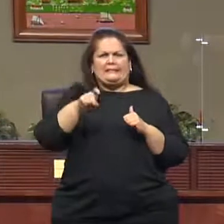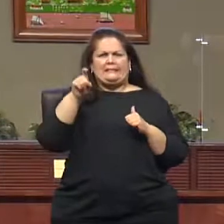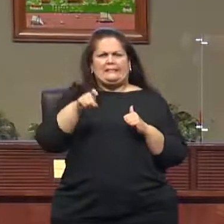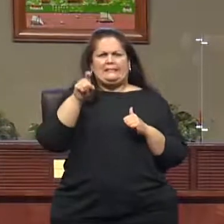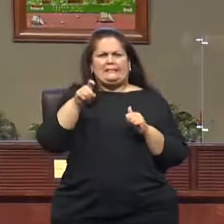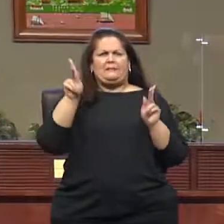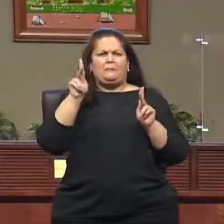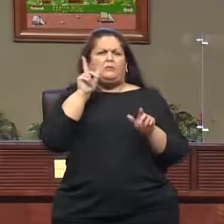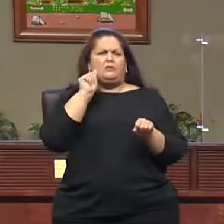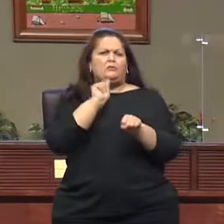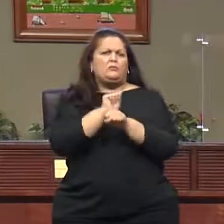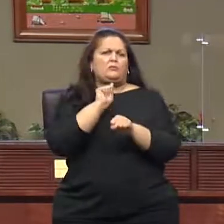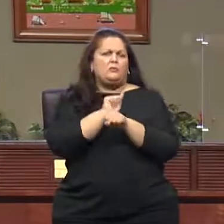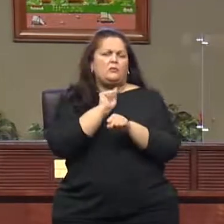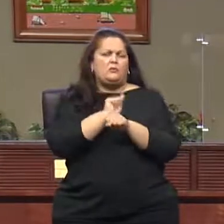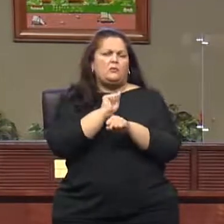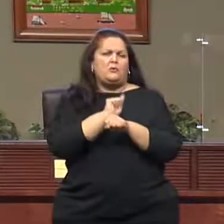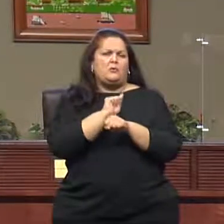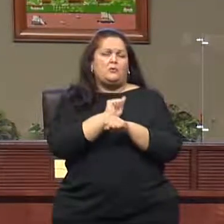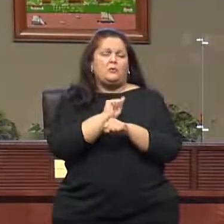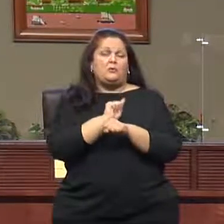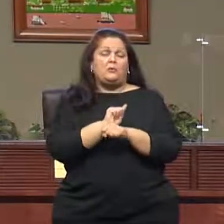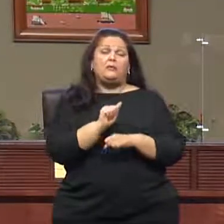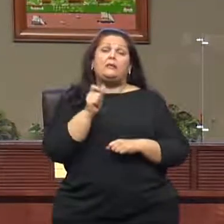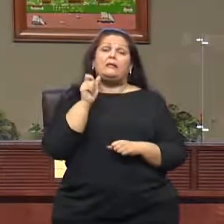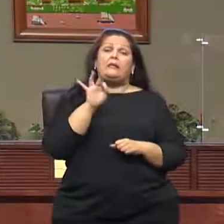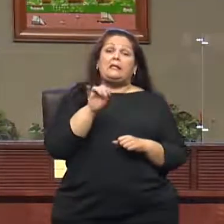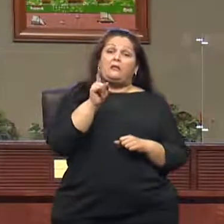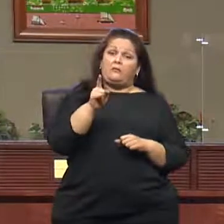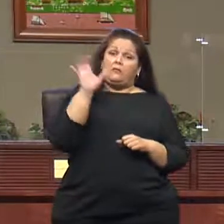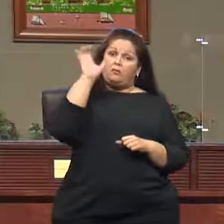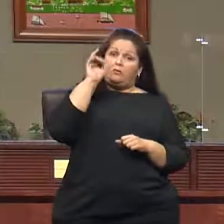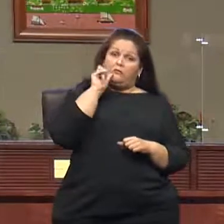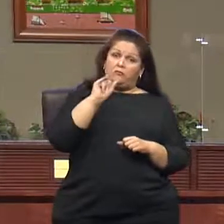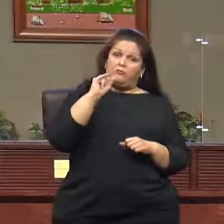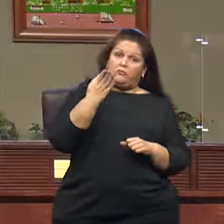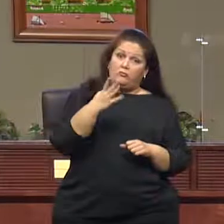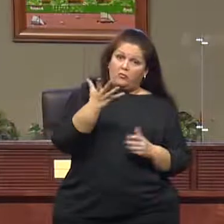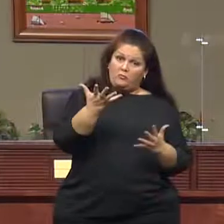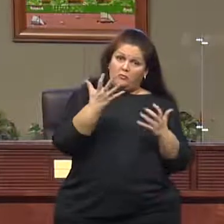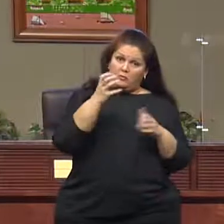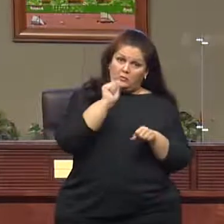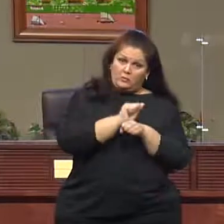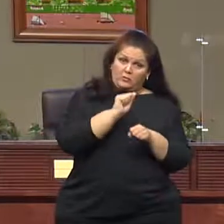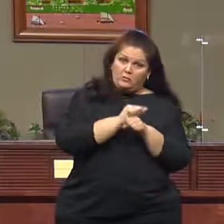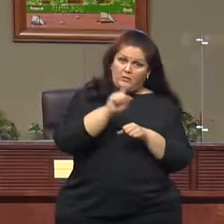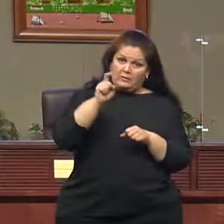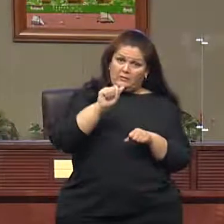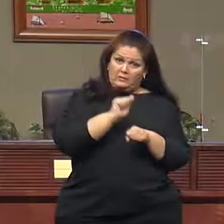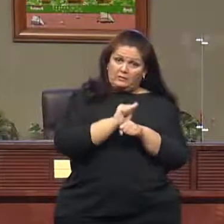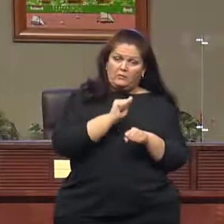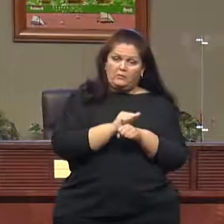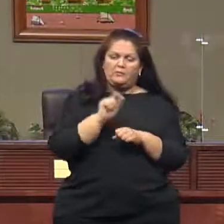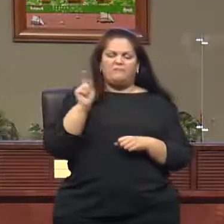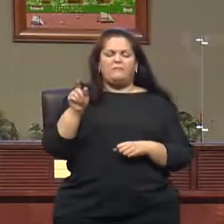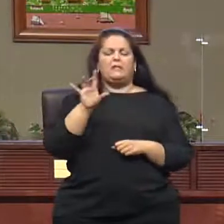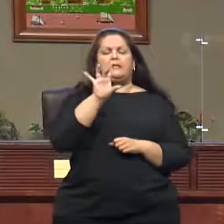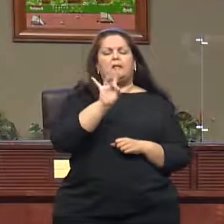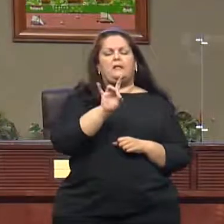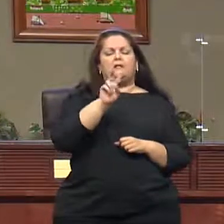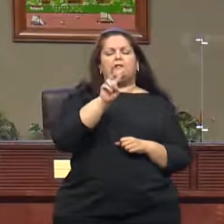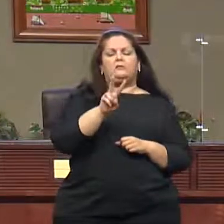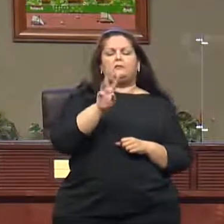workers. So if you are in need of a job, they are located at